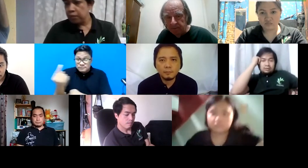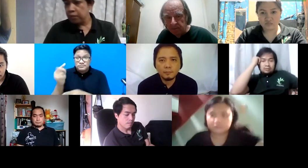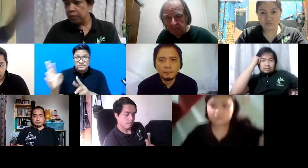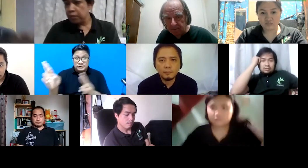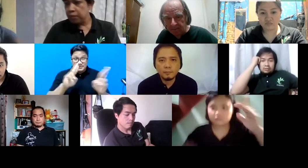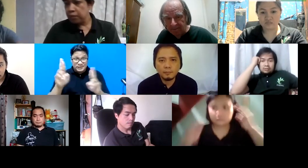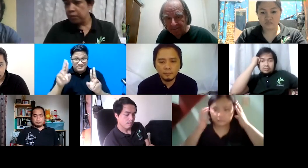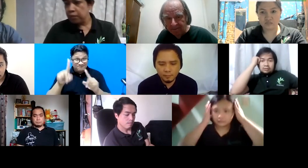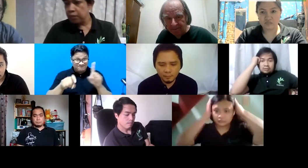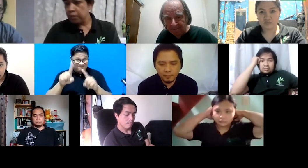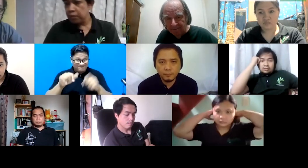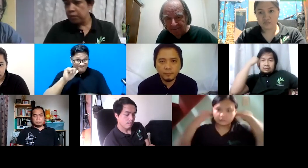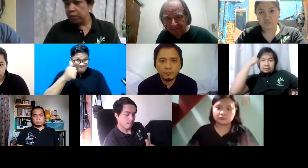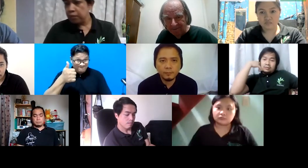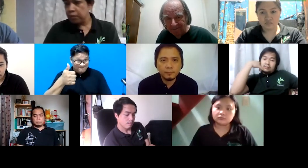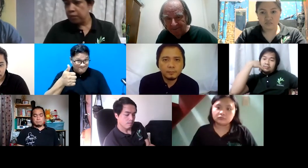tomorrow.